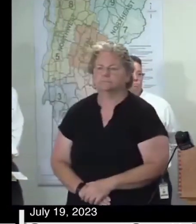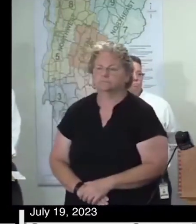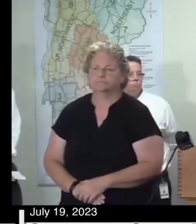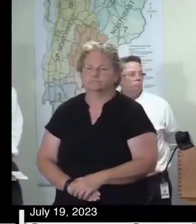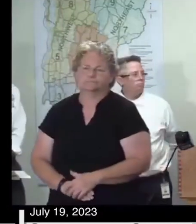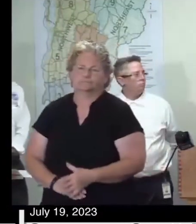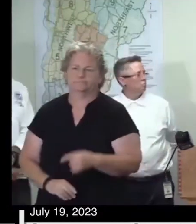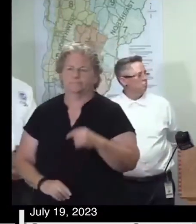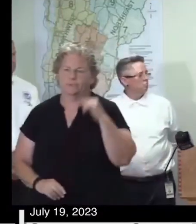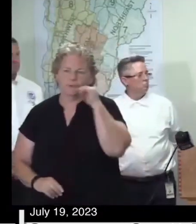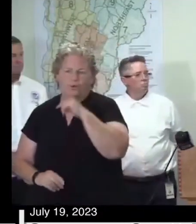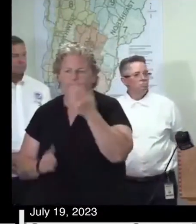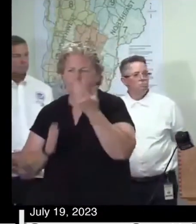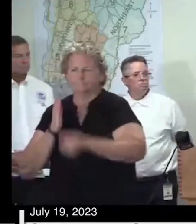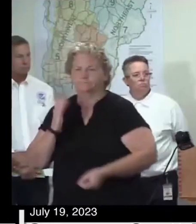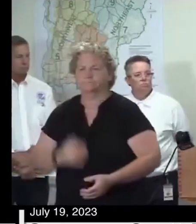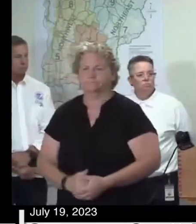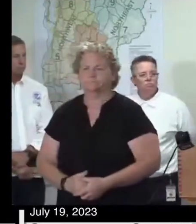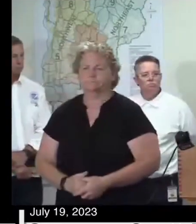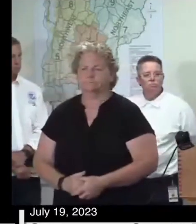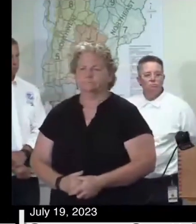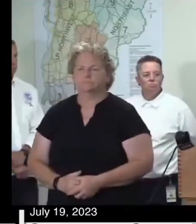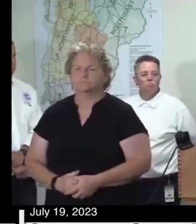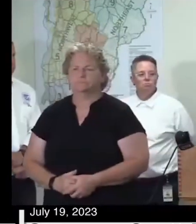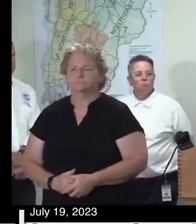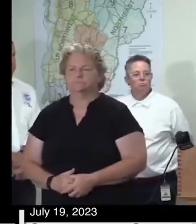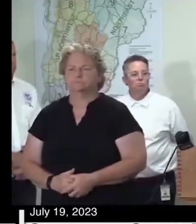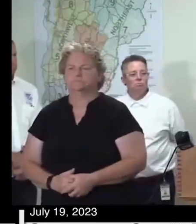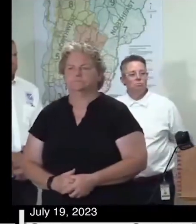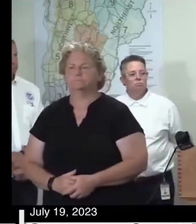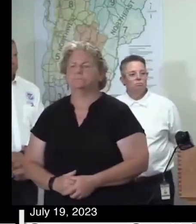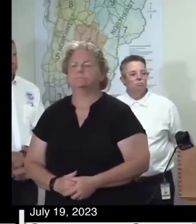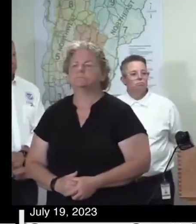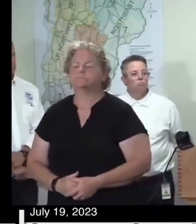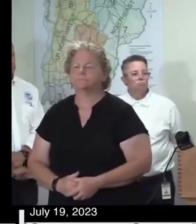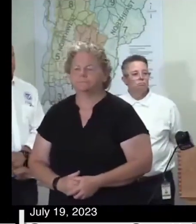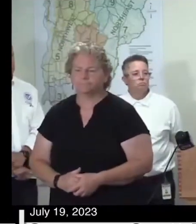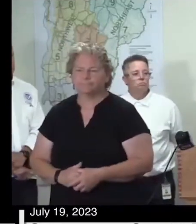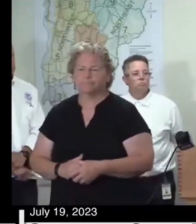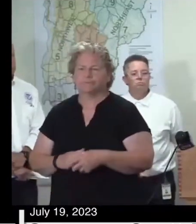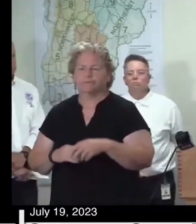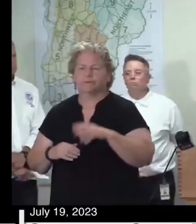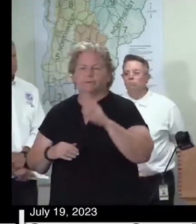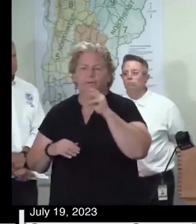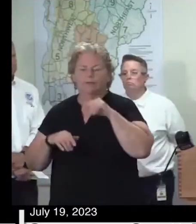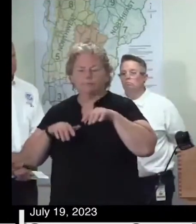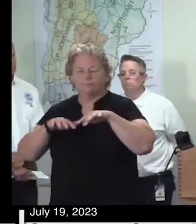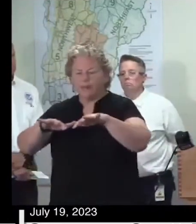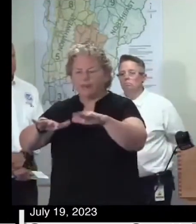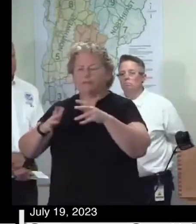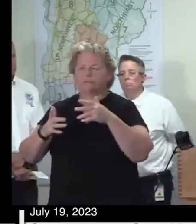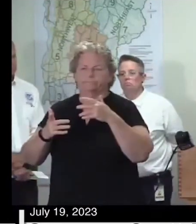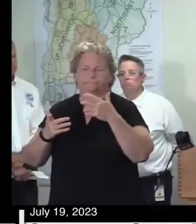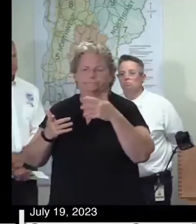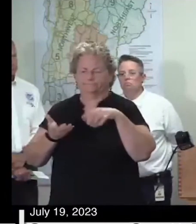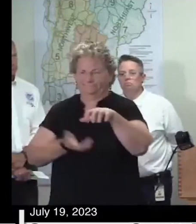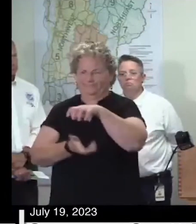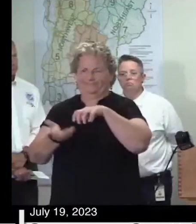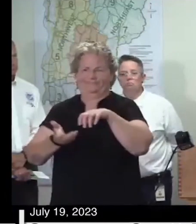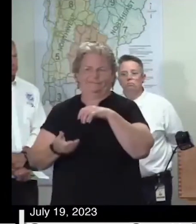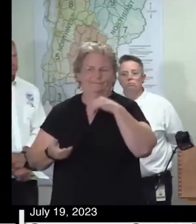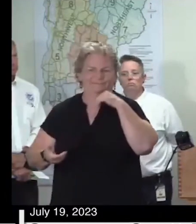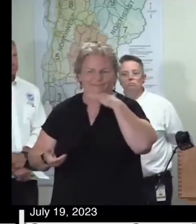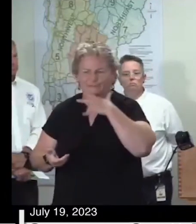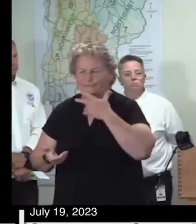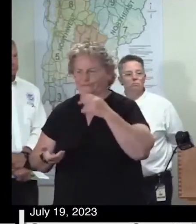many of these farms, so that's got to be taken care of with silt, you know, all the debris that came down the rivers. So that's where we're at right now. Still,